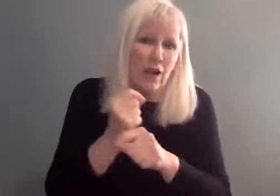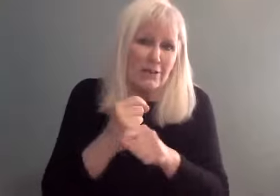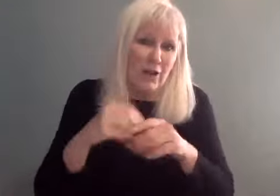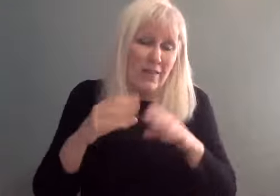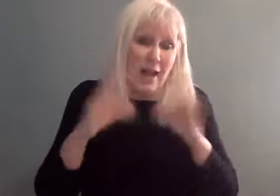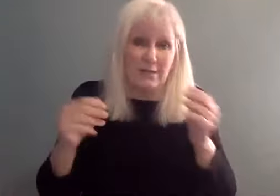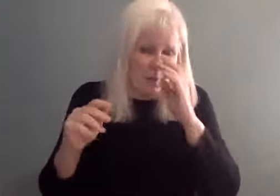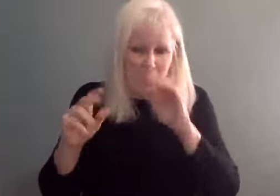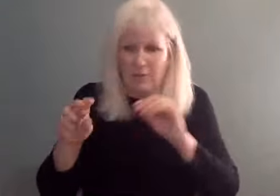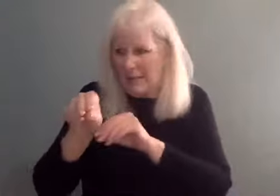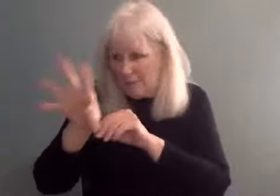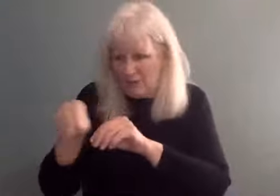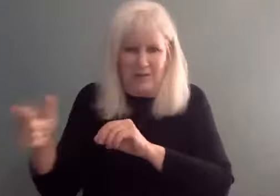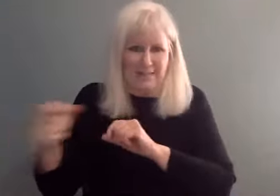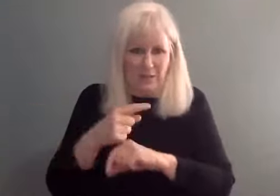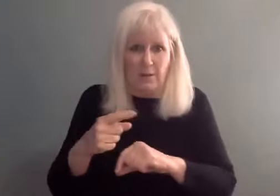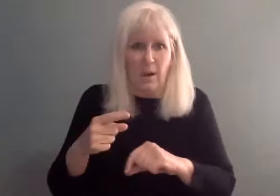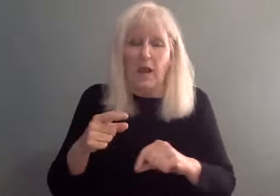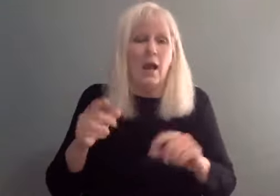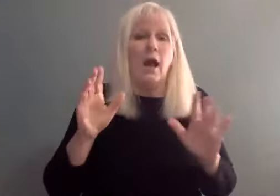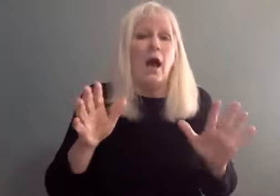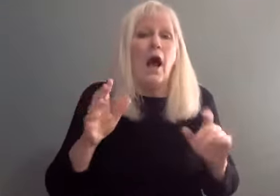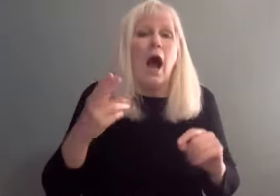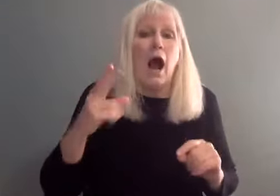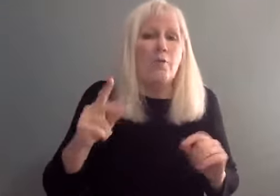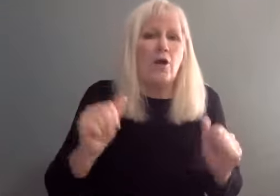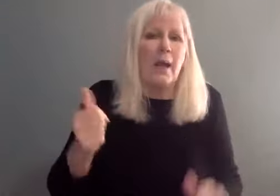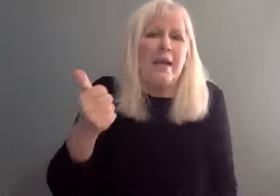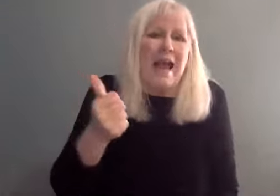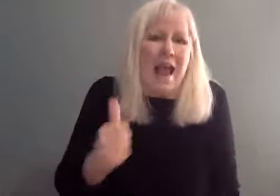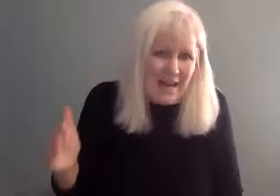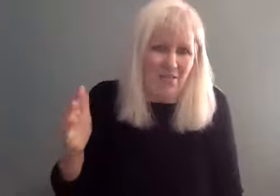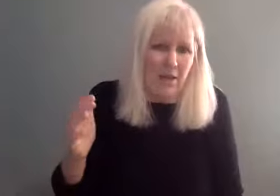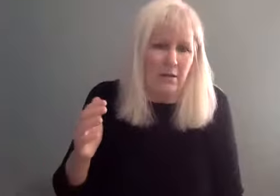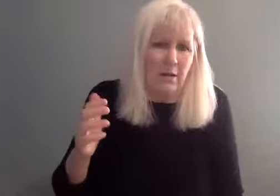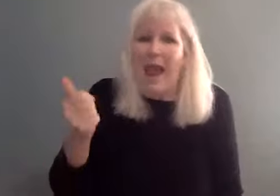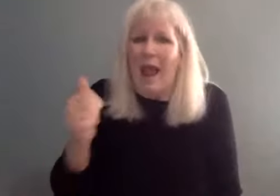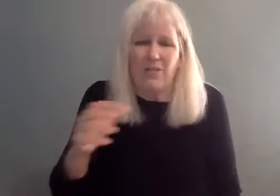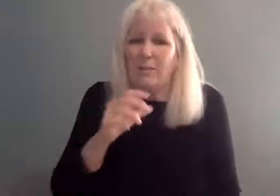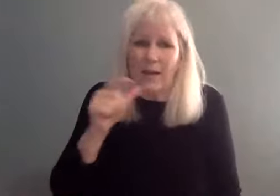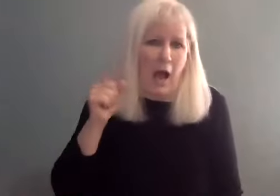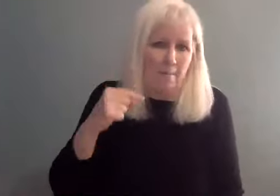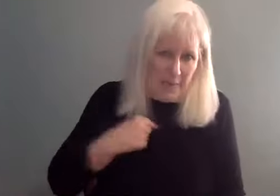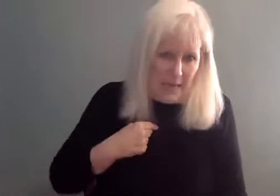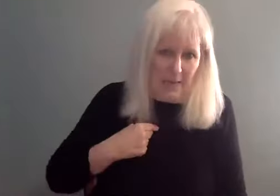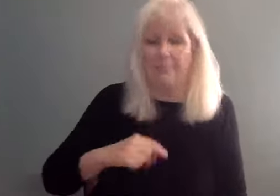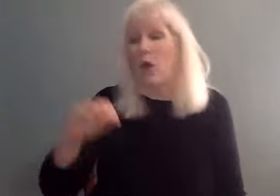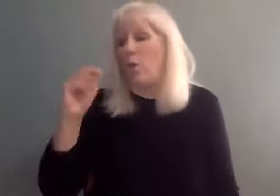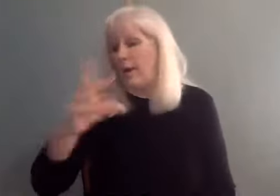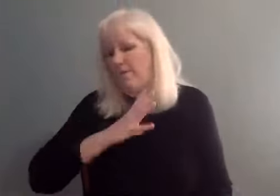good, as long as it's not you. She was happy about that. So I thought, I'll pray to Beacons the rest of my life. And but it was a power greater